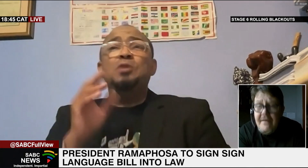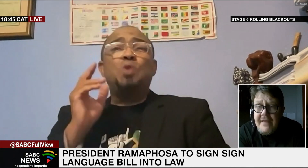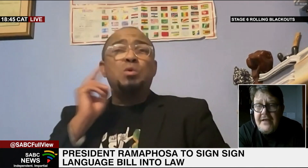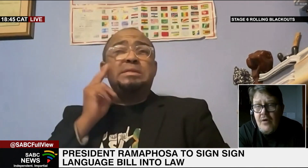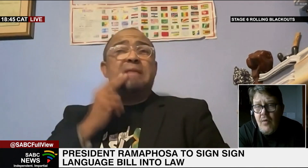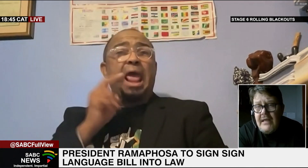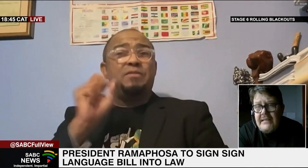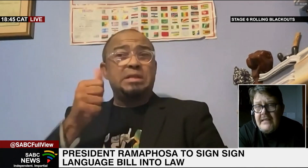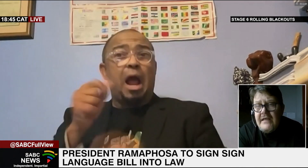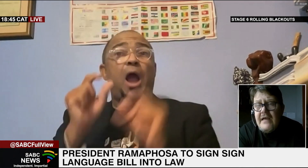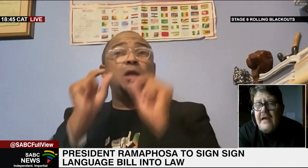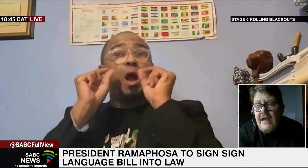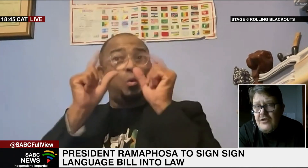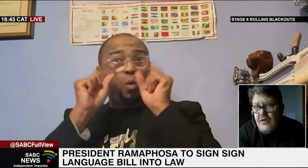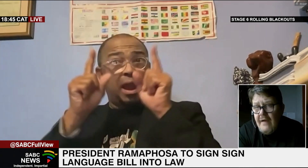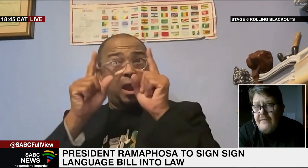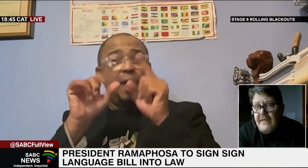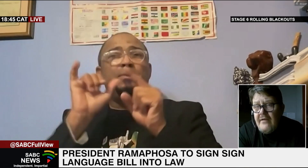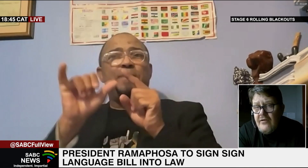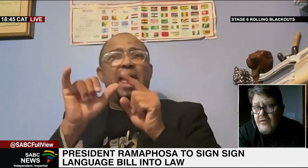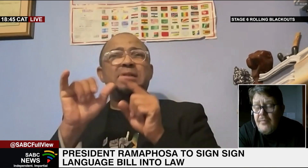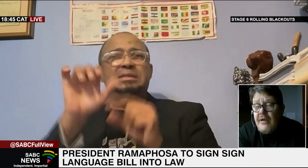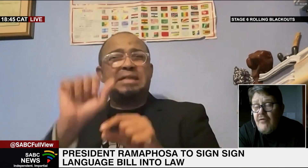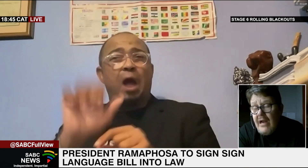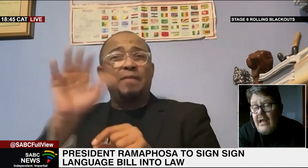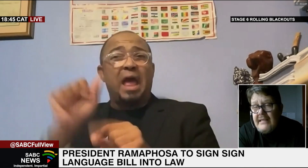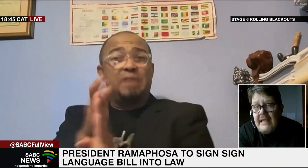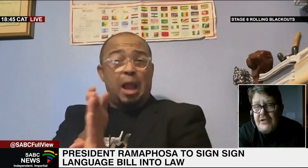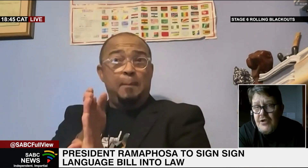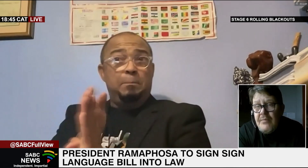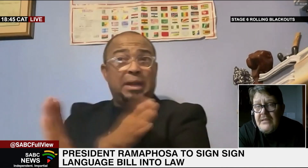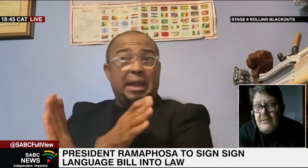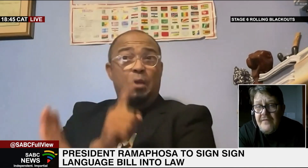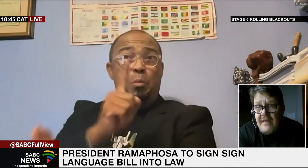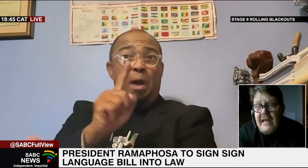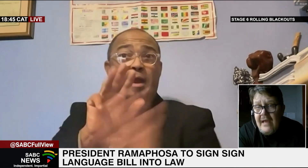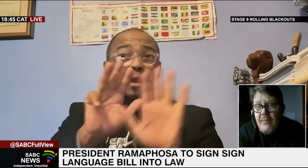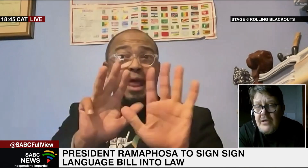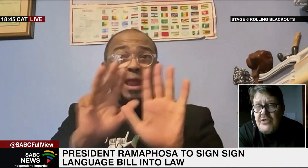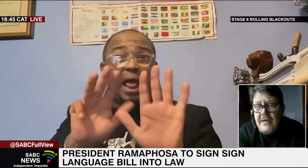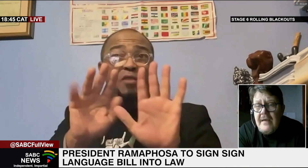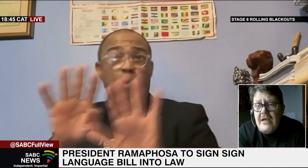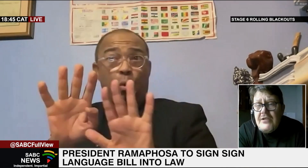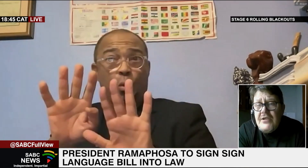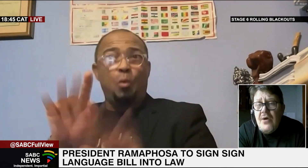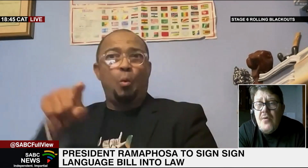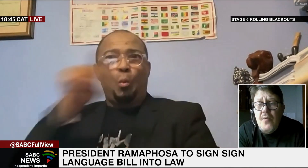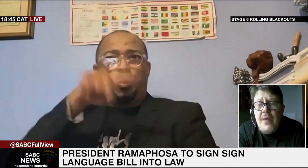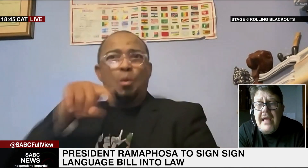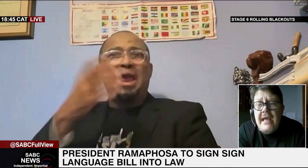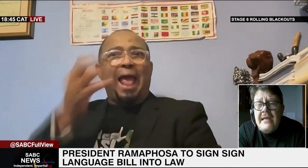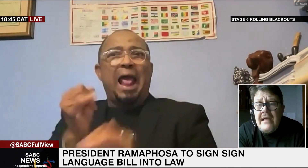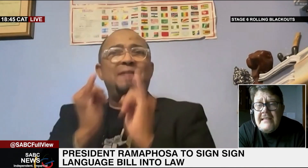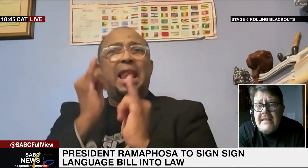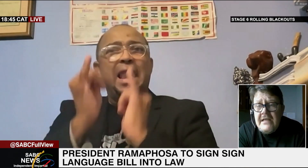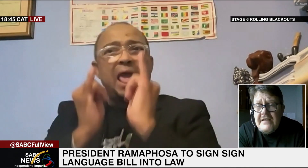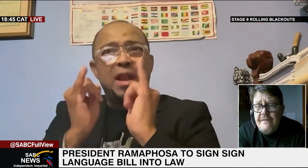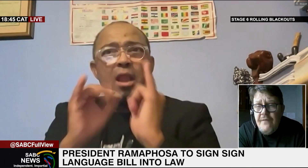to have that equality, and to have them to be realized as humans with a language. So